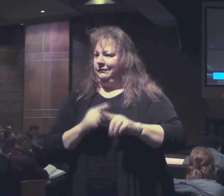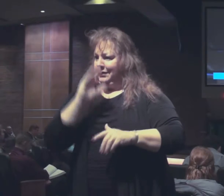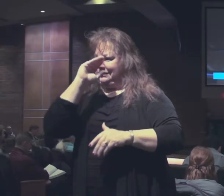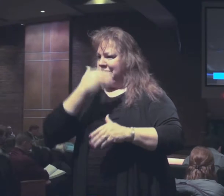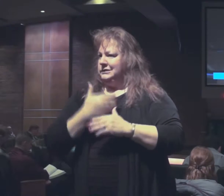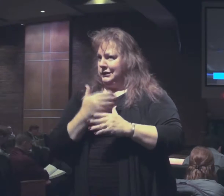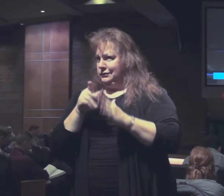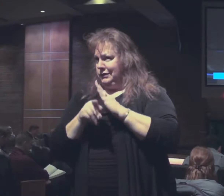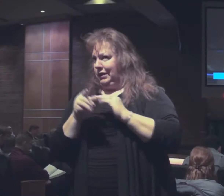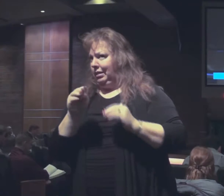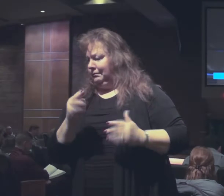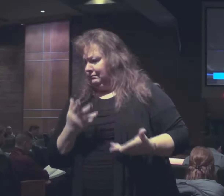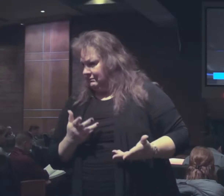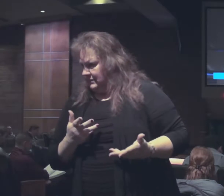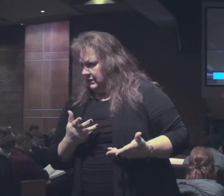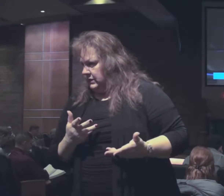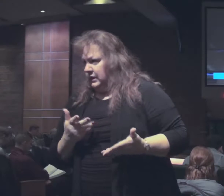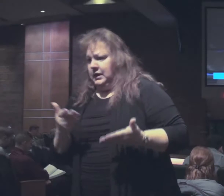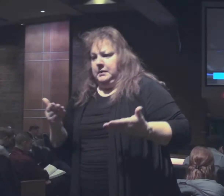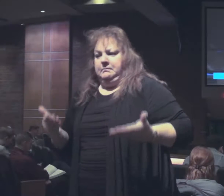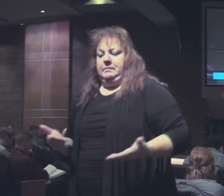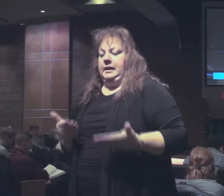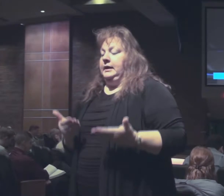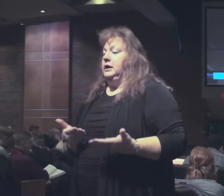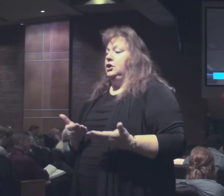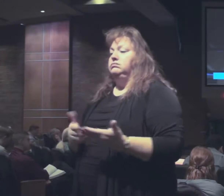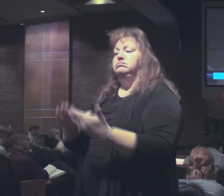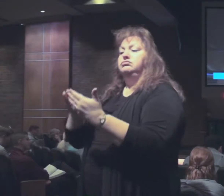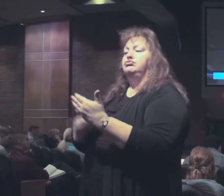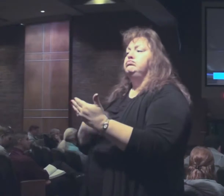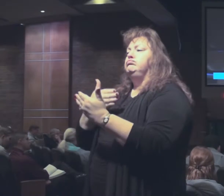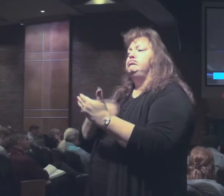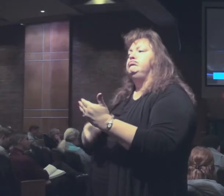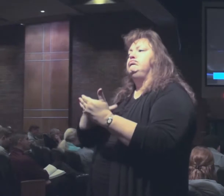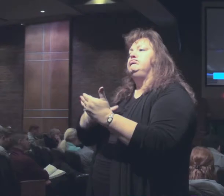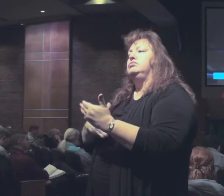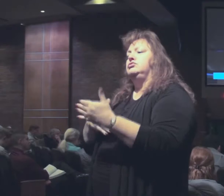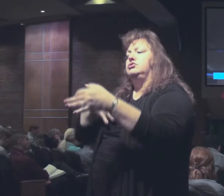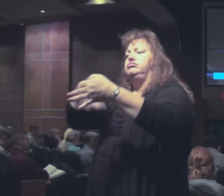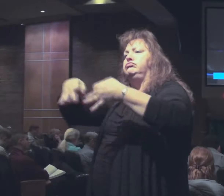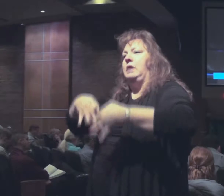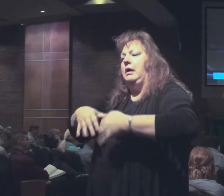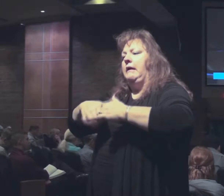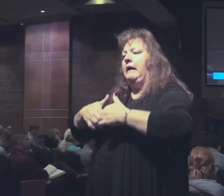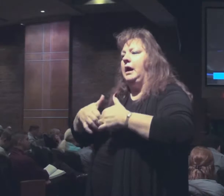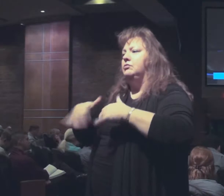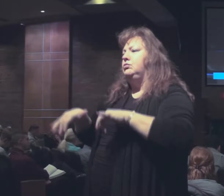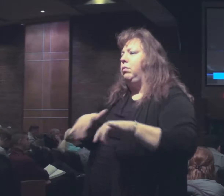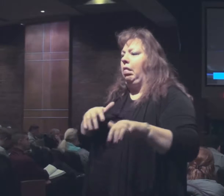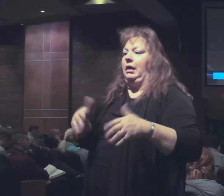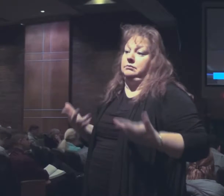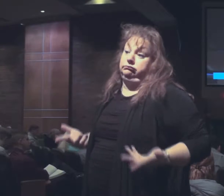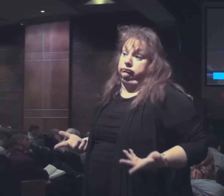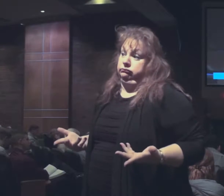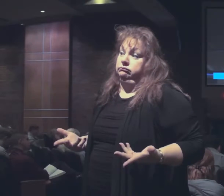Absalom. But here, they're just a musical instruction.